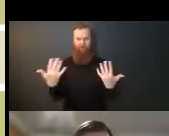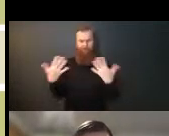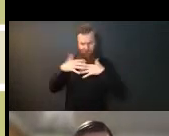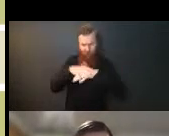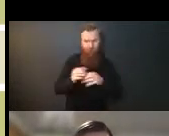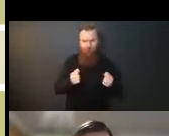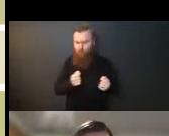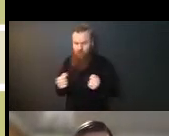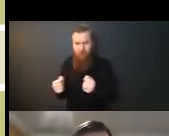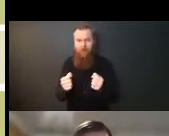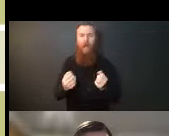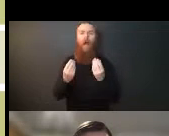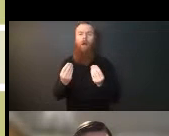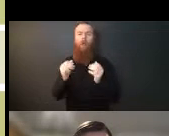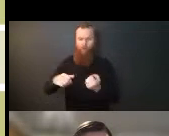behavioral change